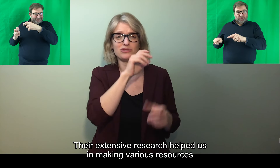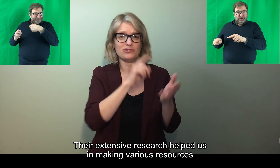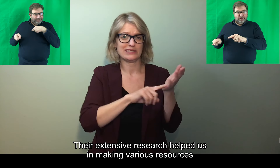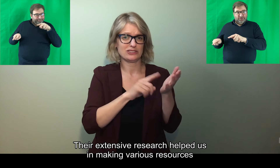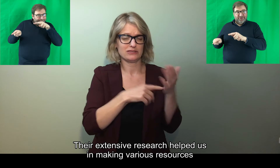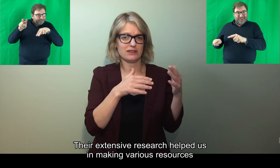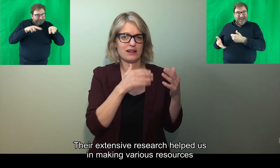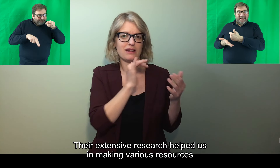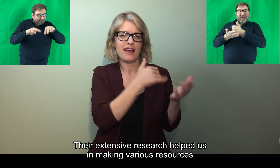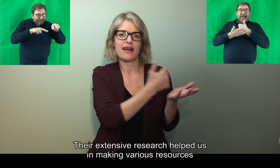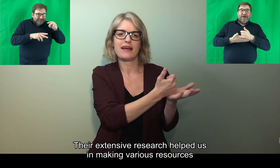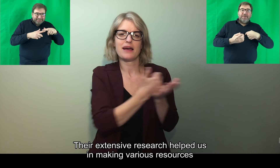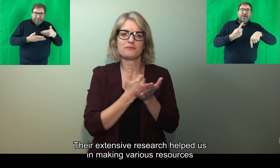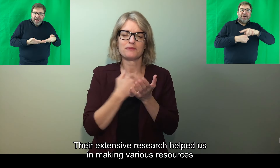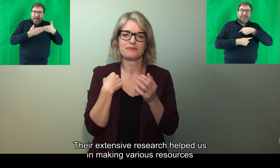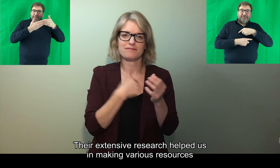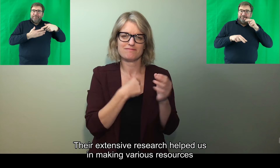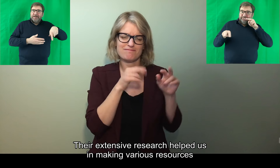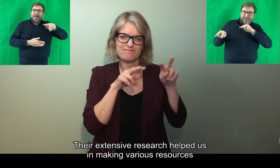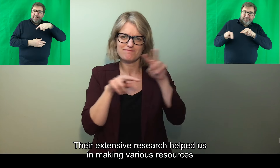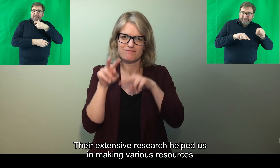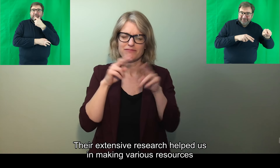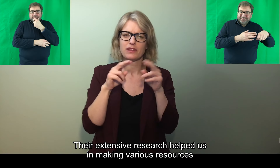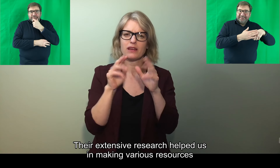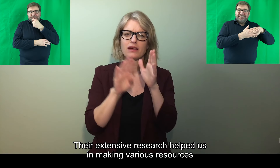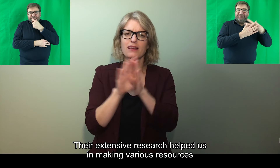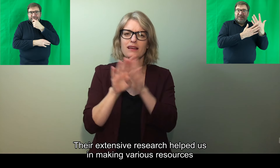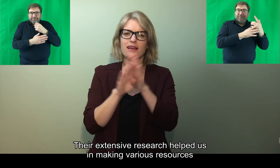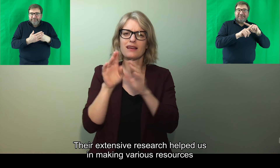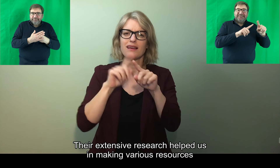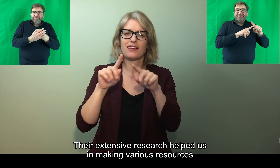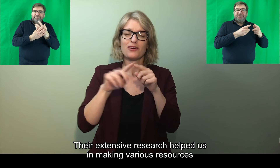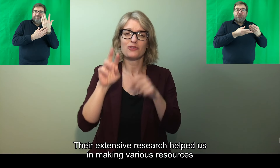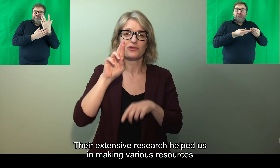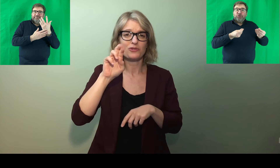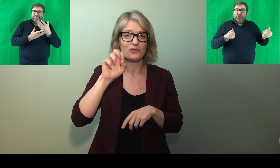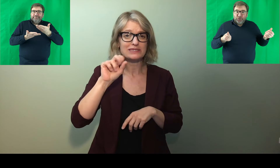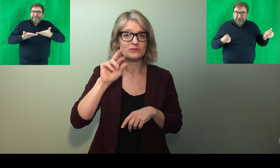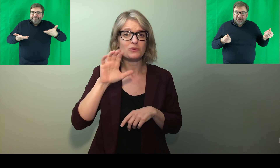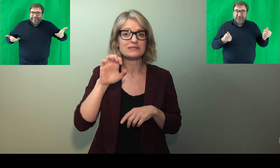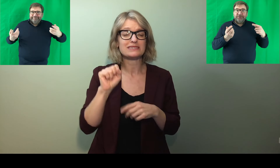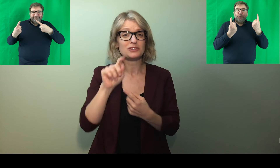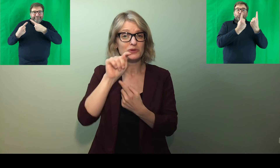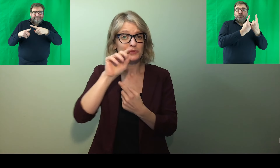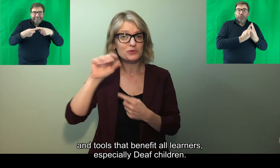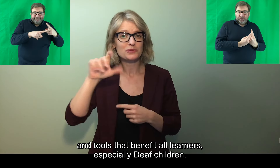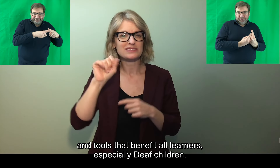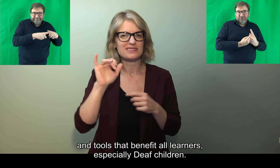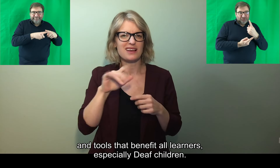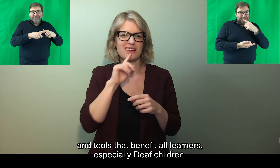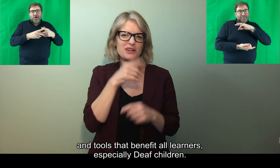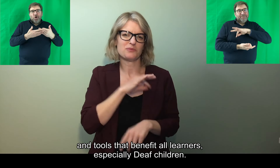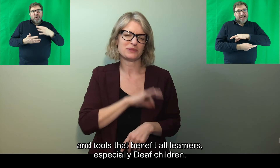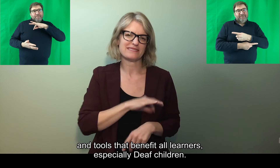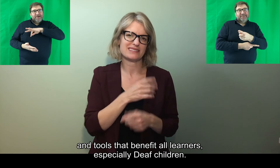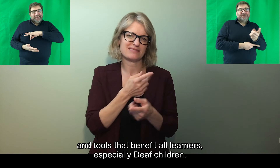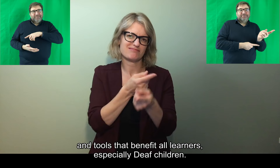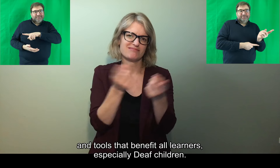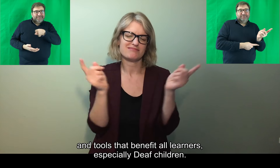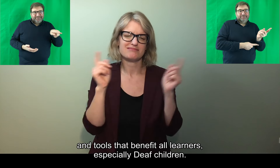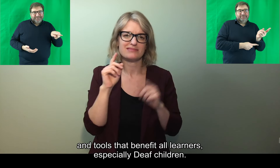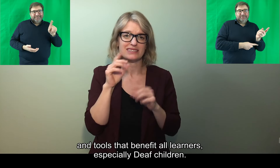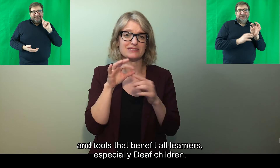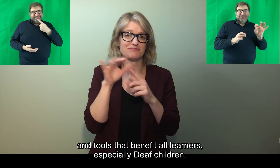Their extensive research helped us in making various resources and tools that